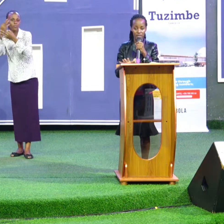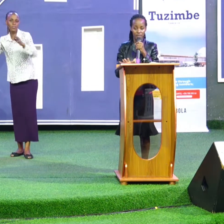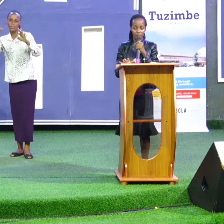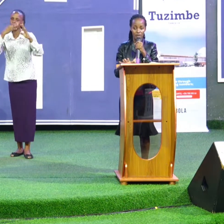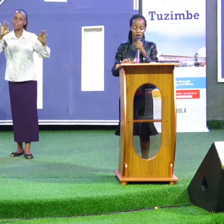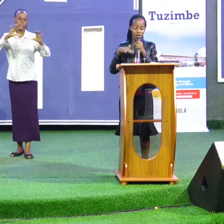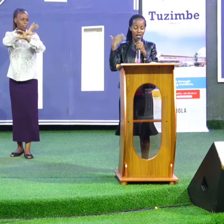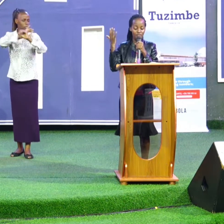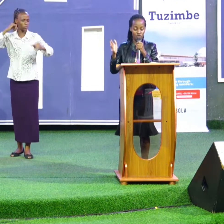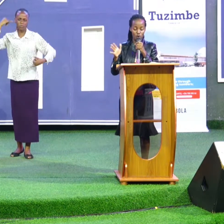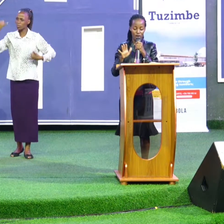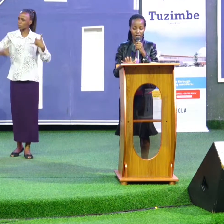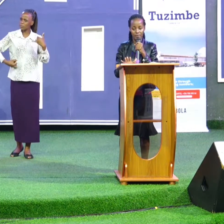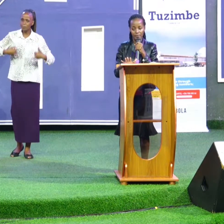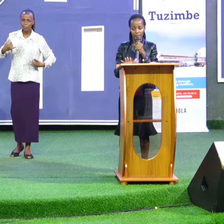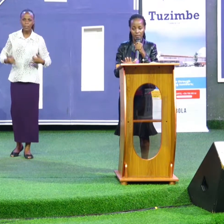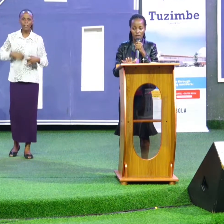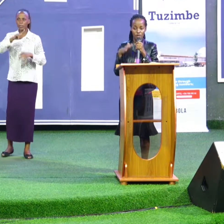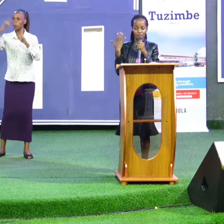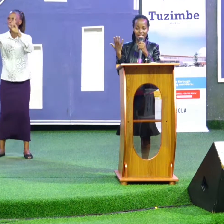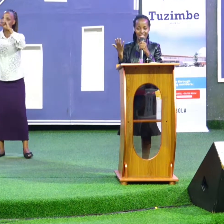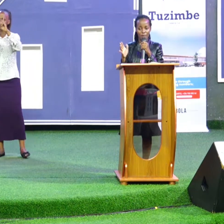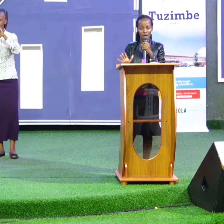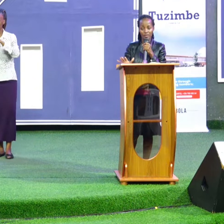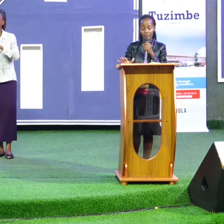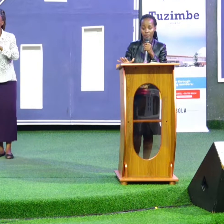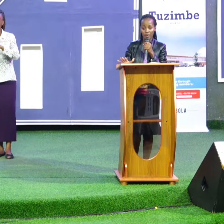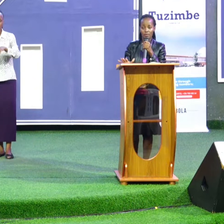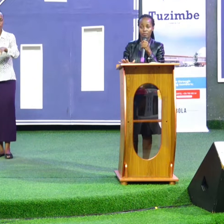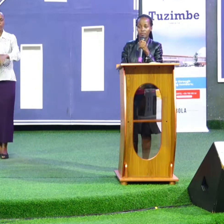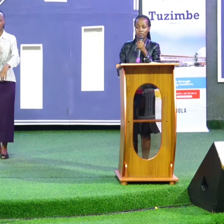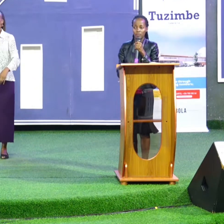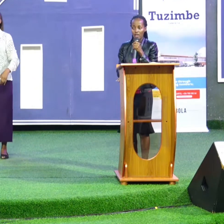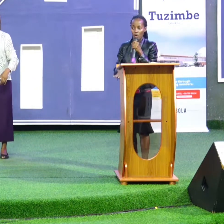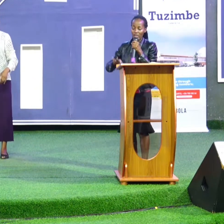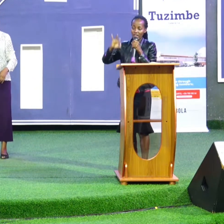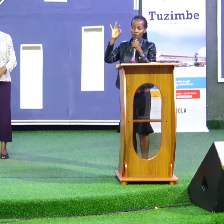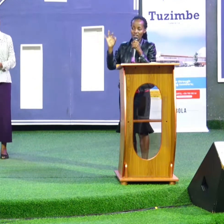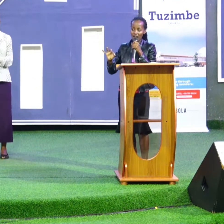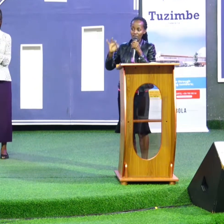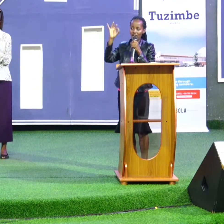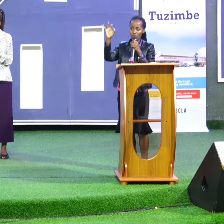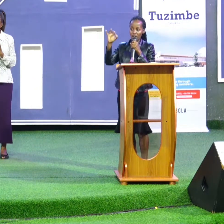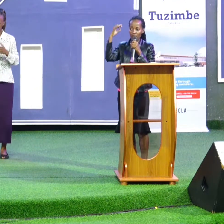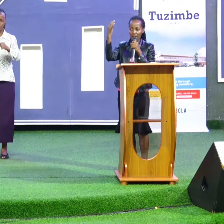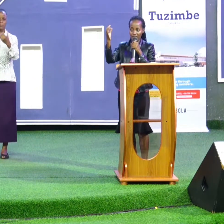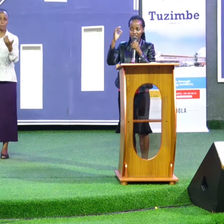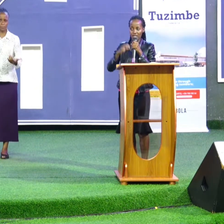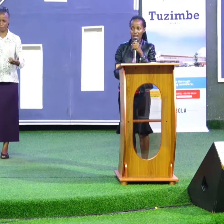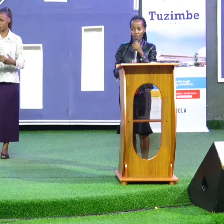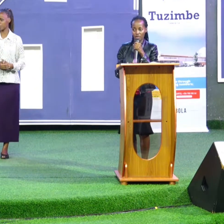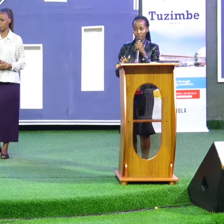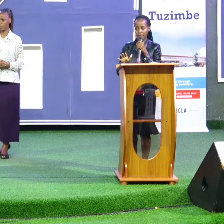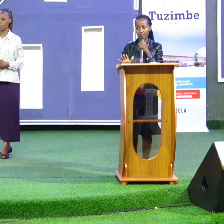want. You don't have joy. You find someone. When they got angry and they're